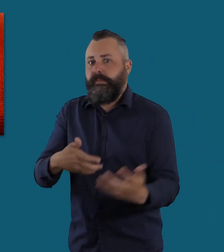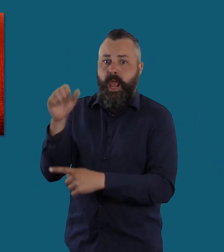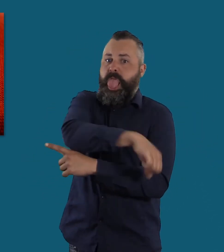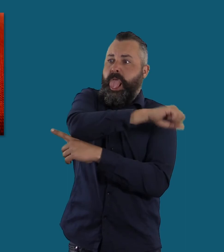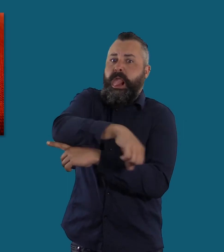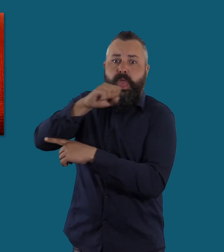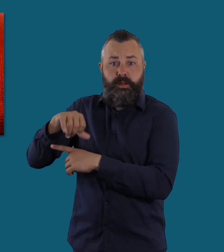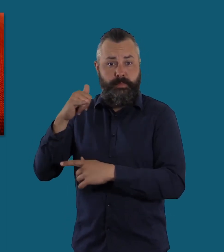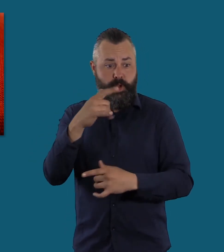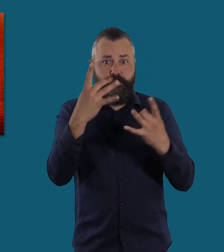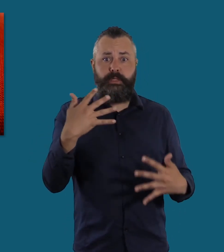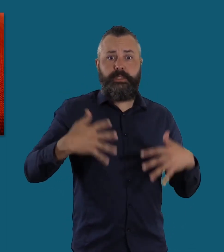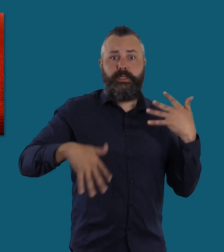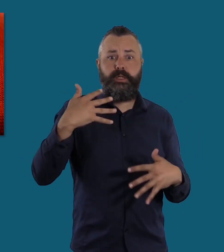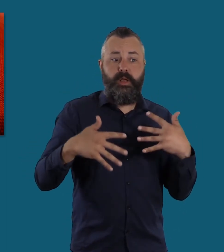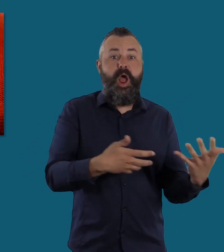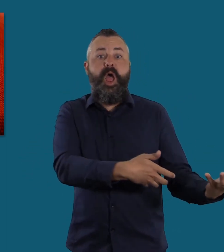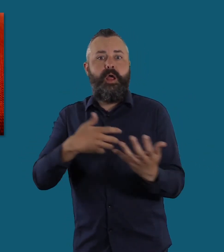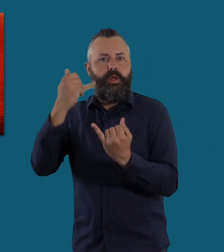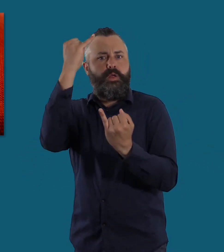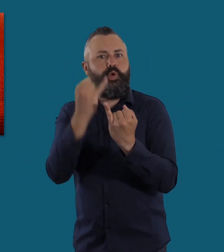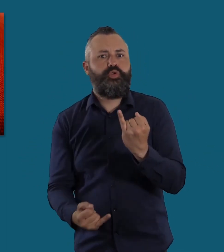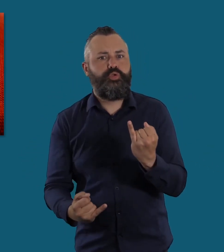Don't move the seriously injured unless in immediate danger.